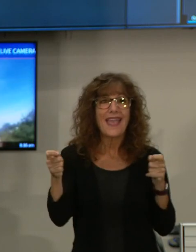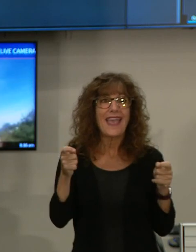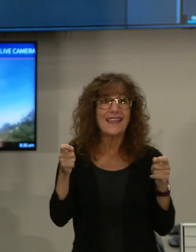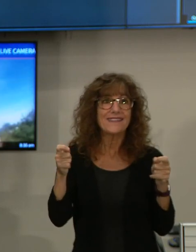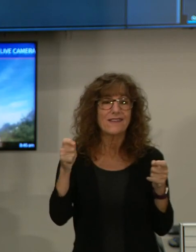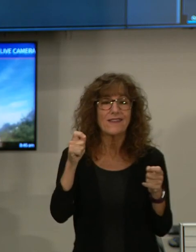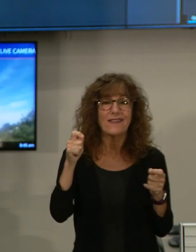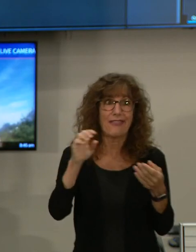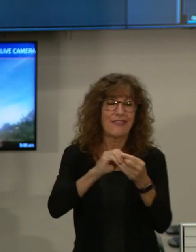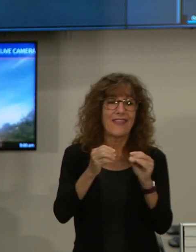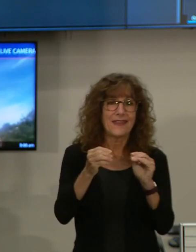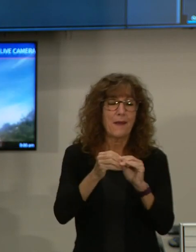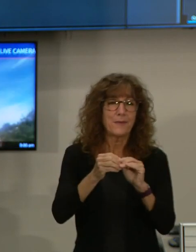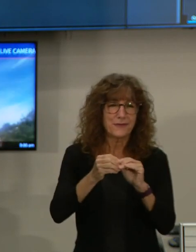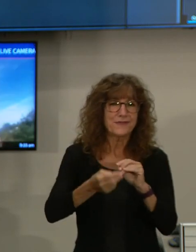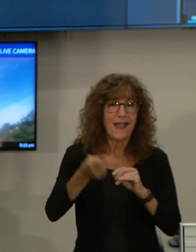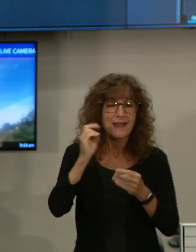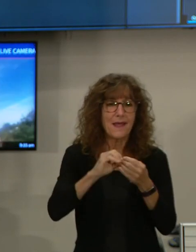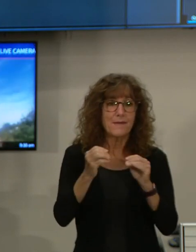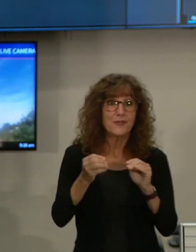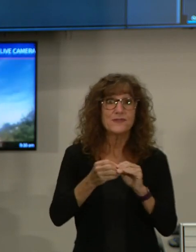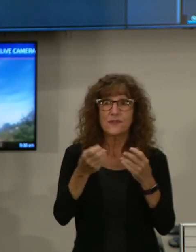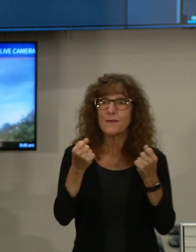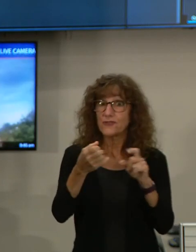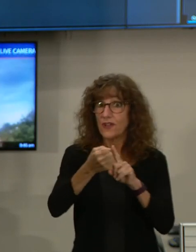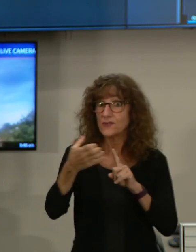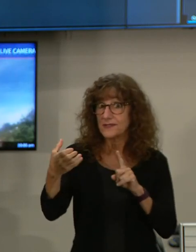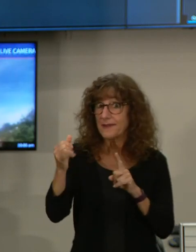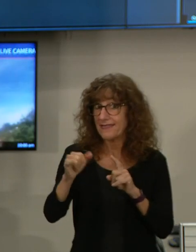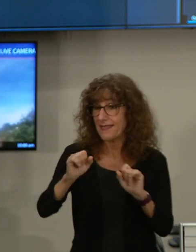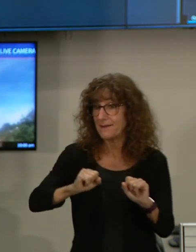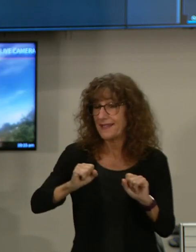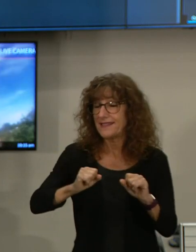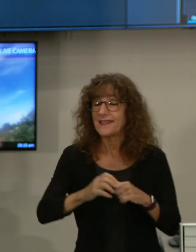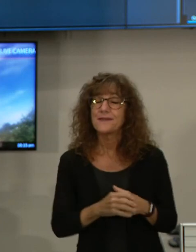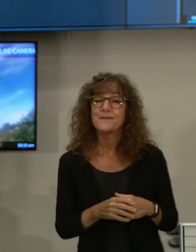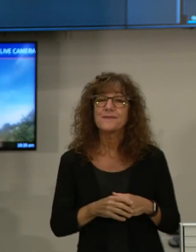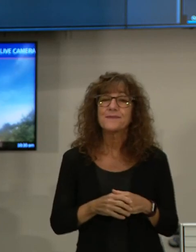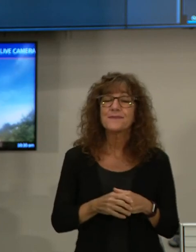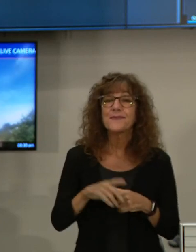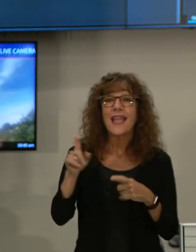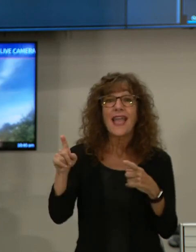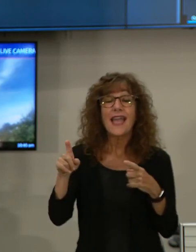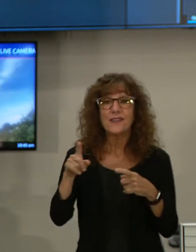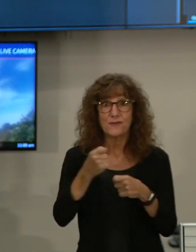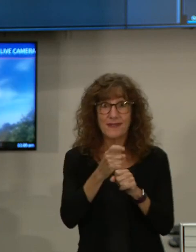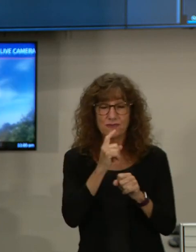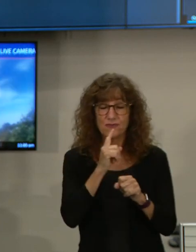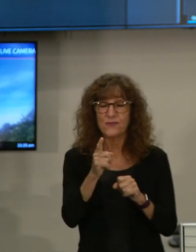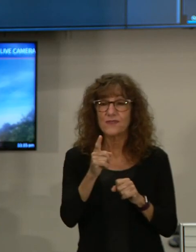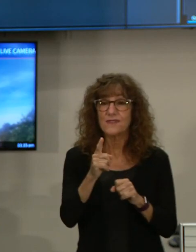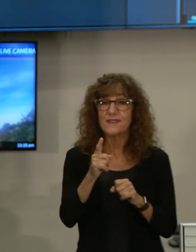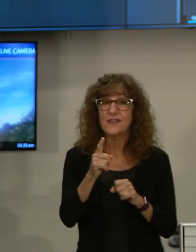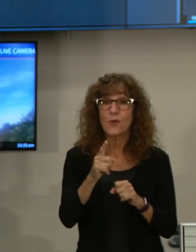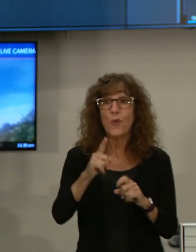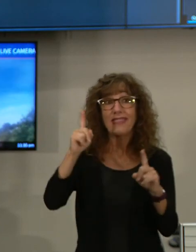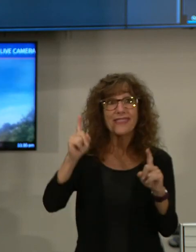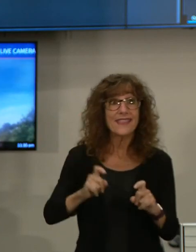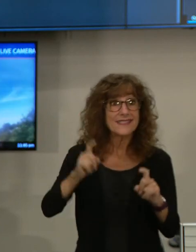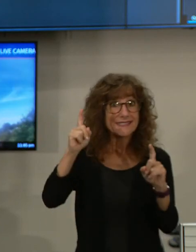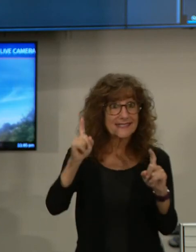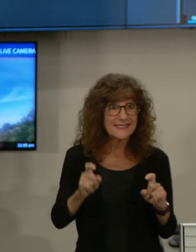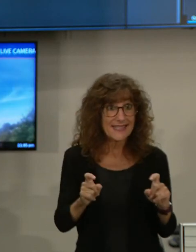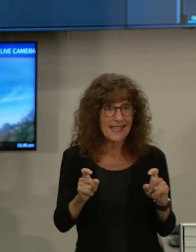volumes. So they have been working to expand that capability. And once to be sure, once the